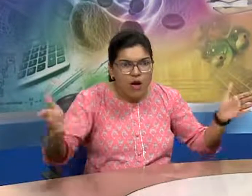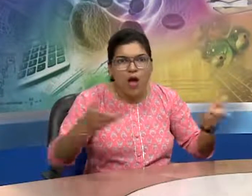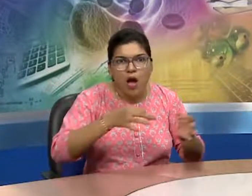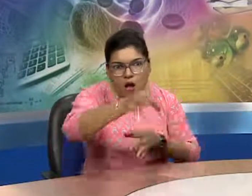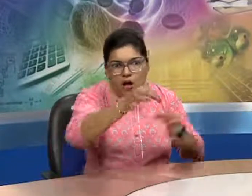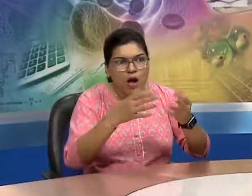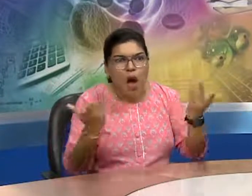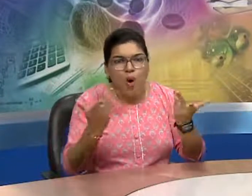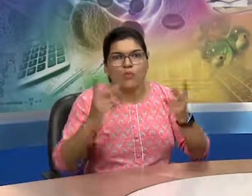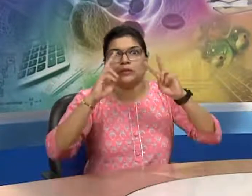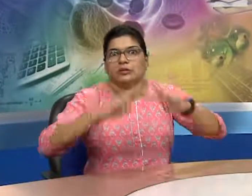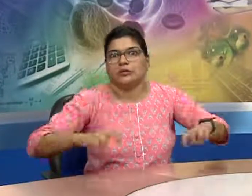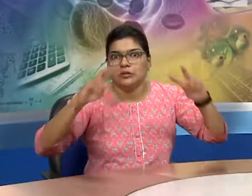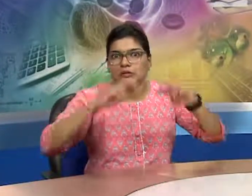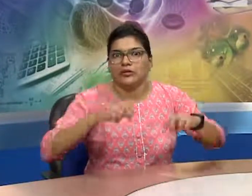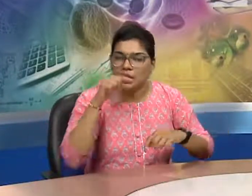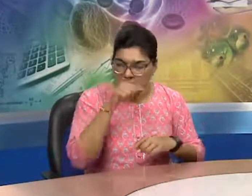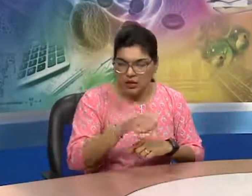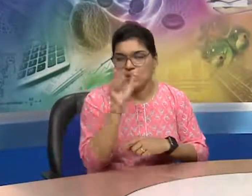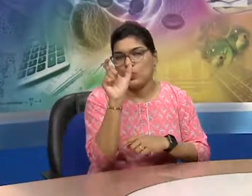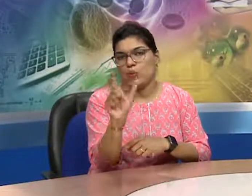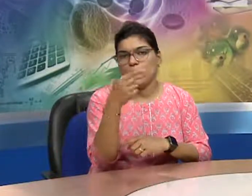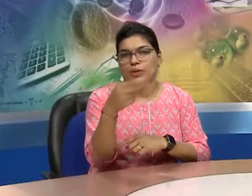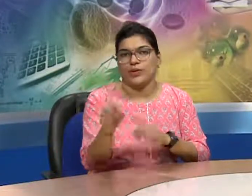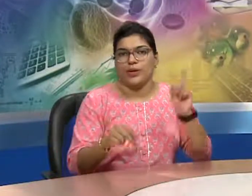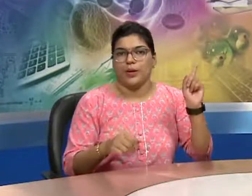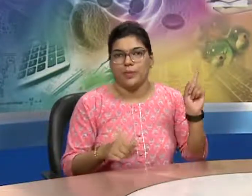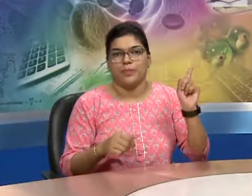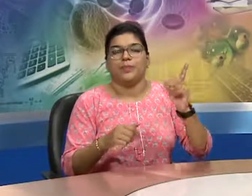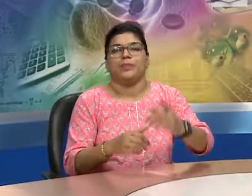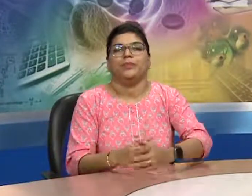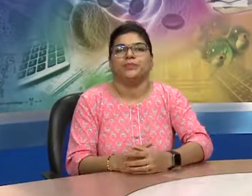So this research can be on any topic which is related with earth.